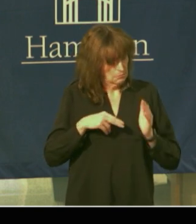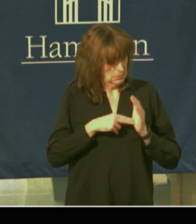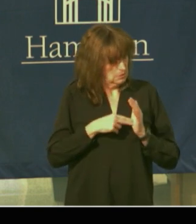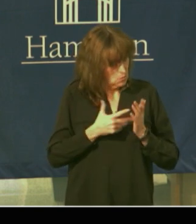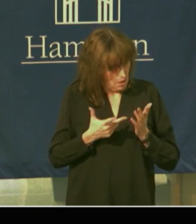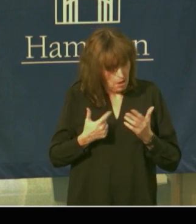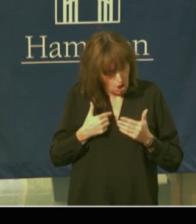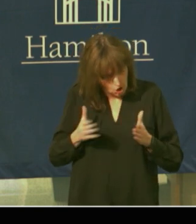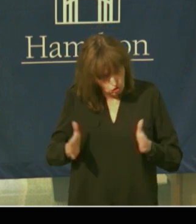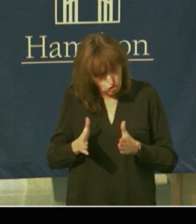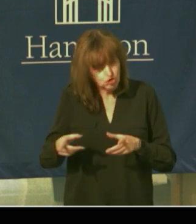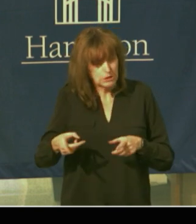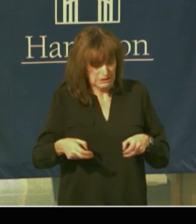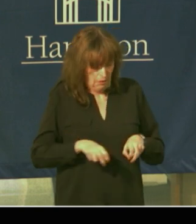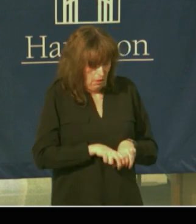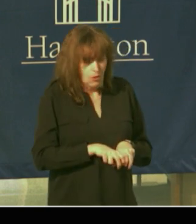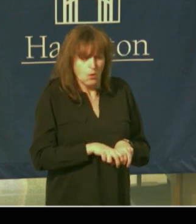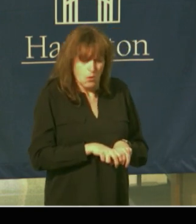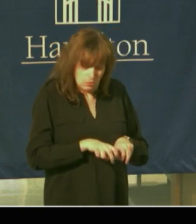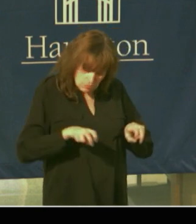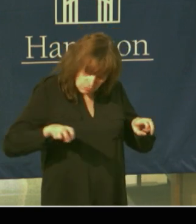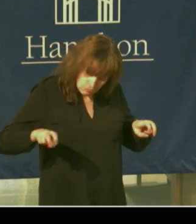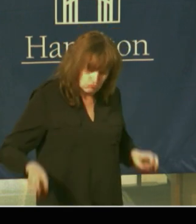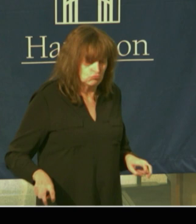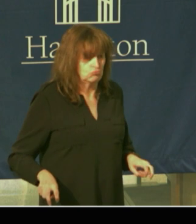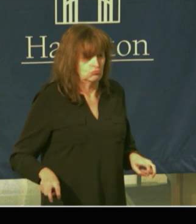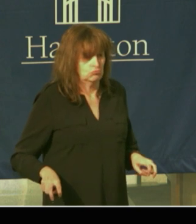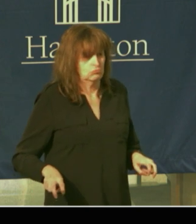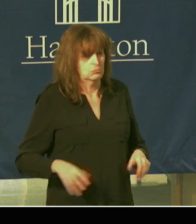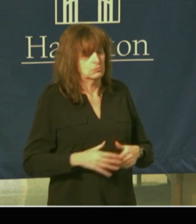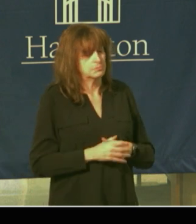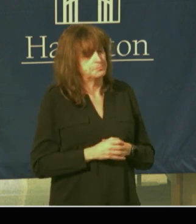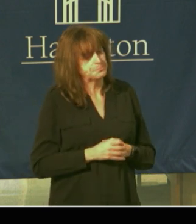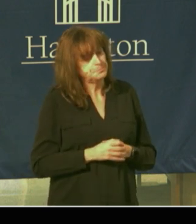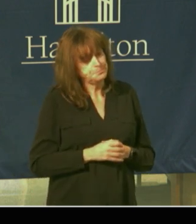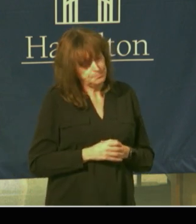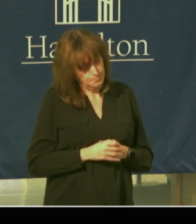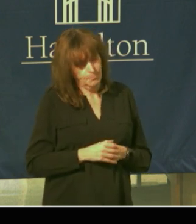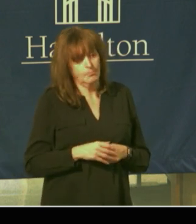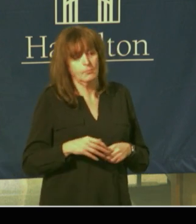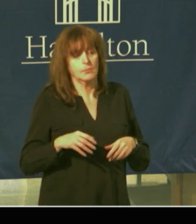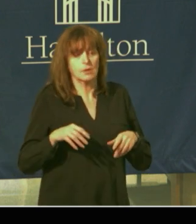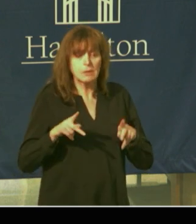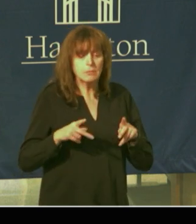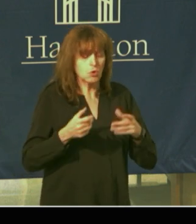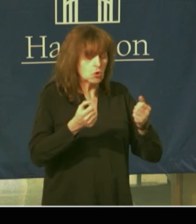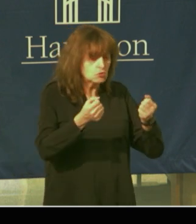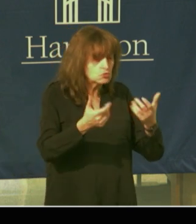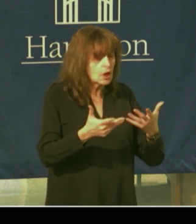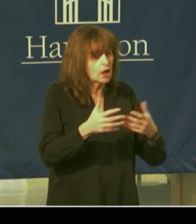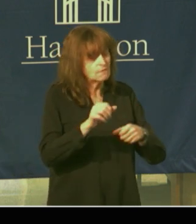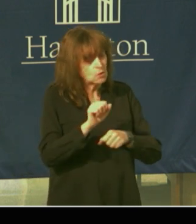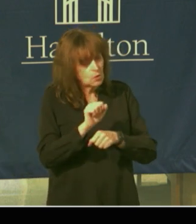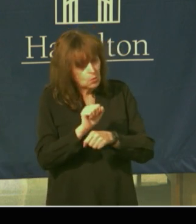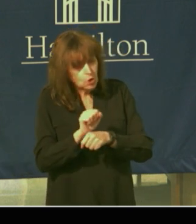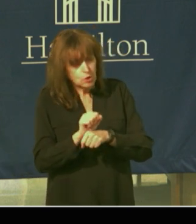done to manage our workforce is we want to provide predictable and reliable HSR service. And so beginning Monday, we will be moving